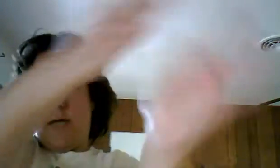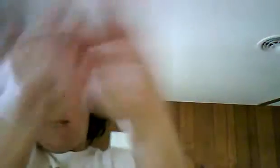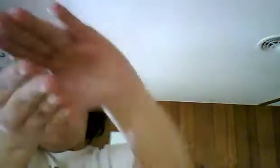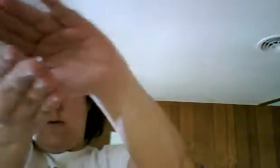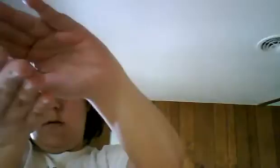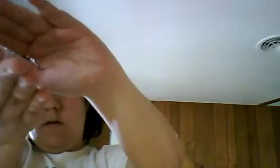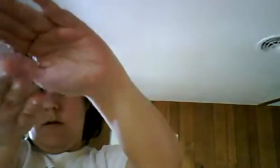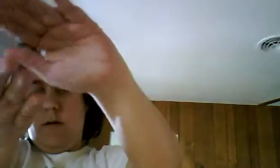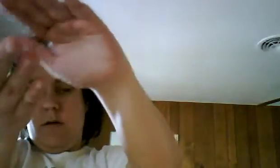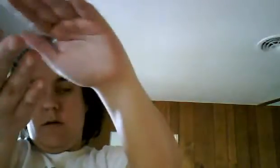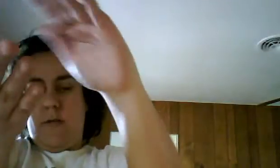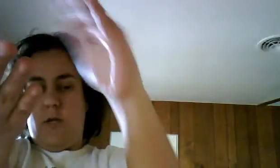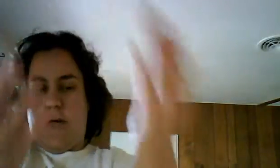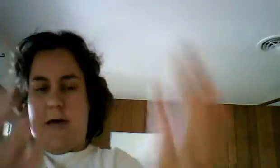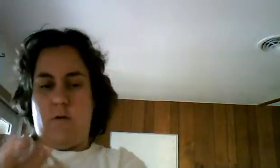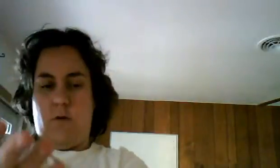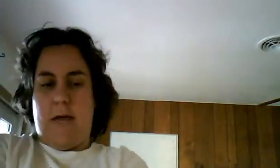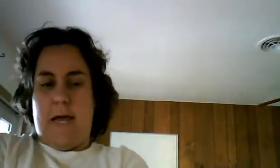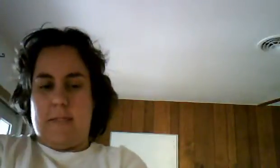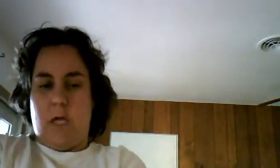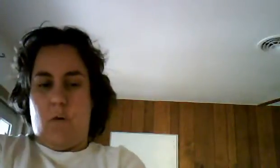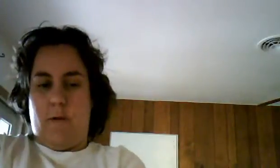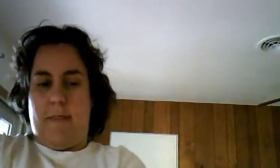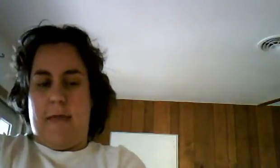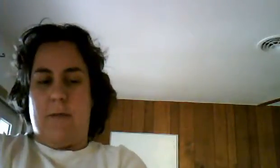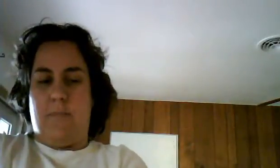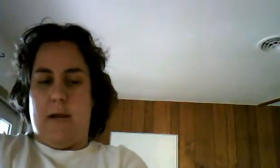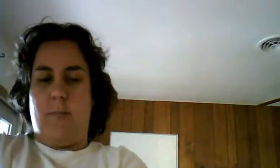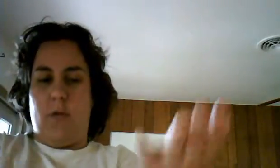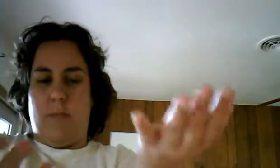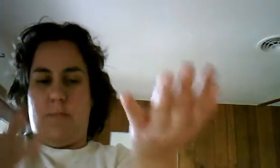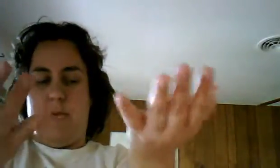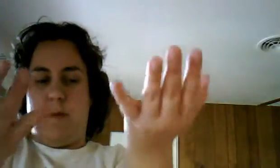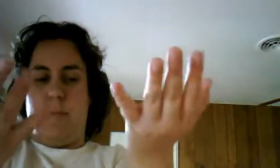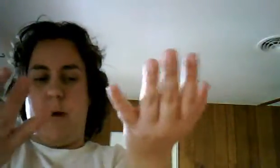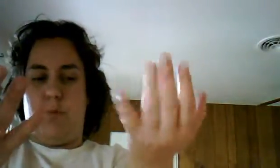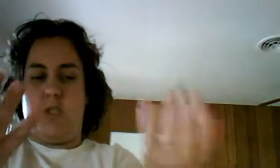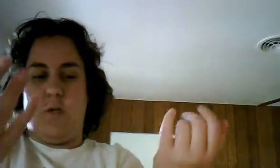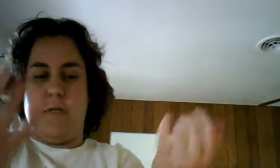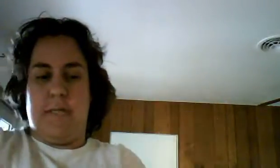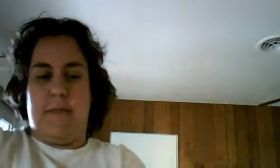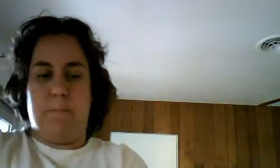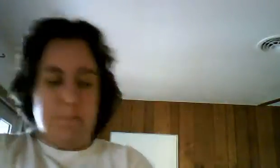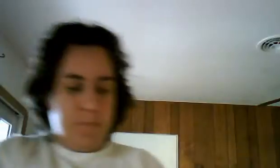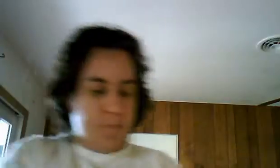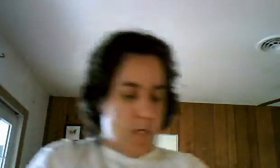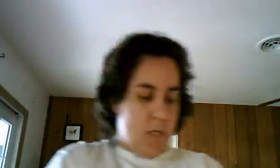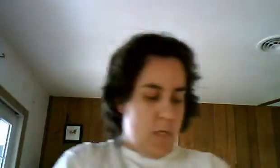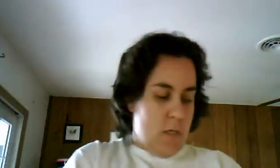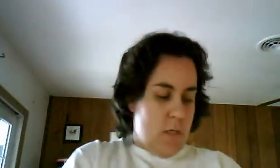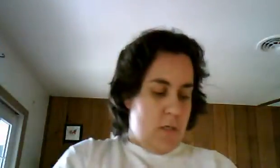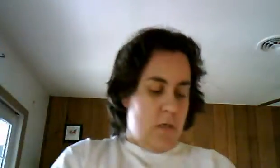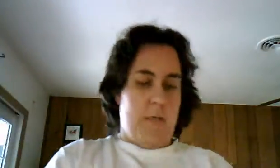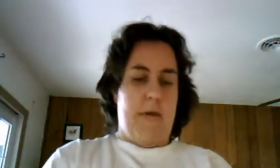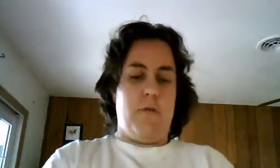Died. I mean, you'll have your hands lower than that, but I'm only keeping them upward so you can see them. Okay, for